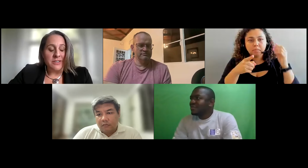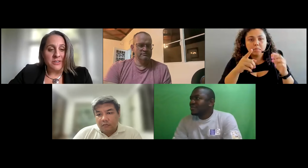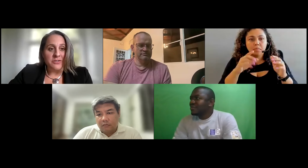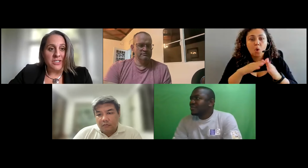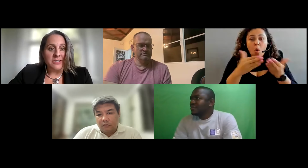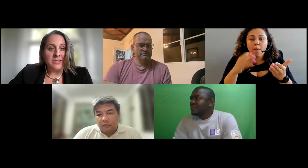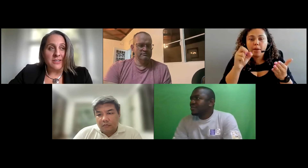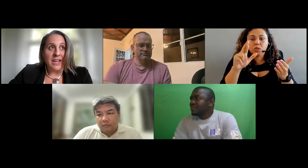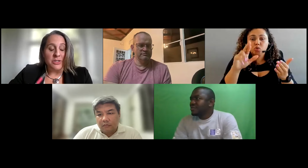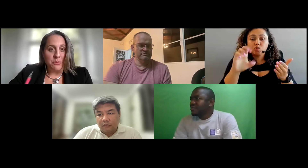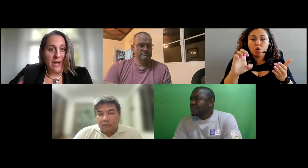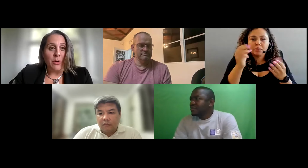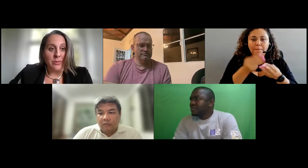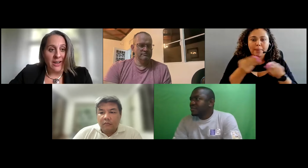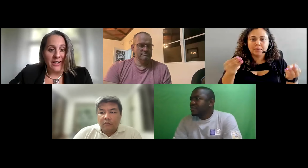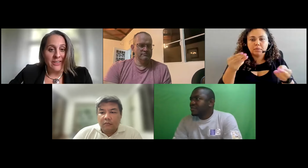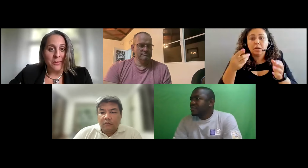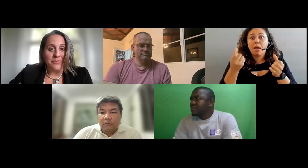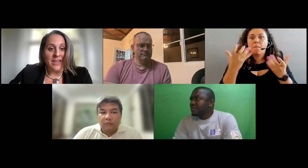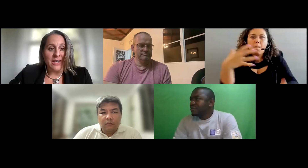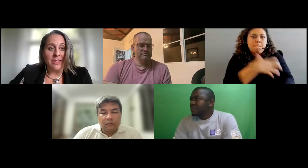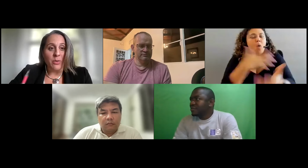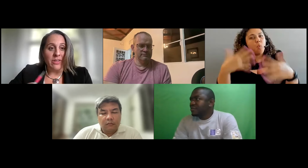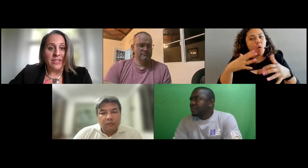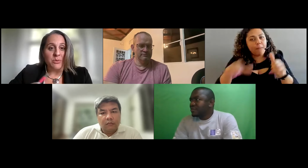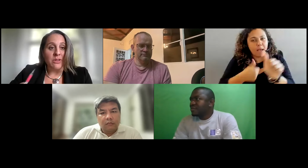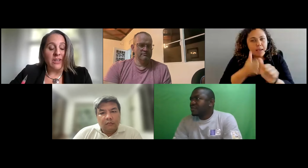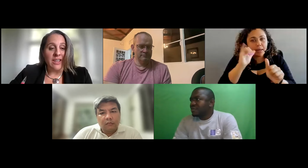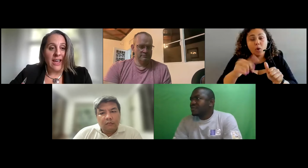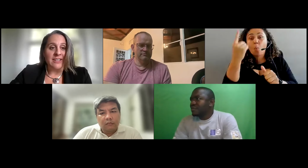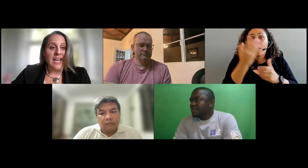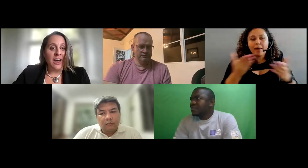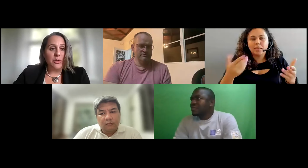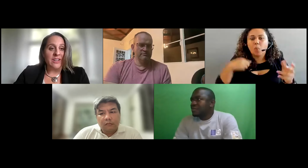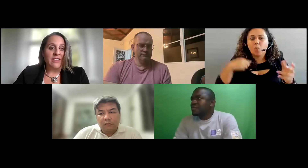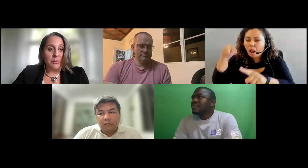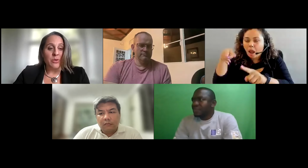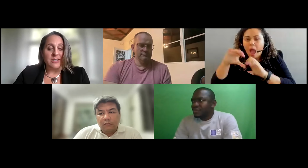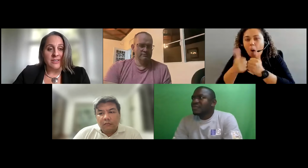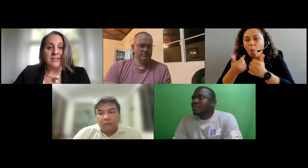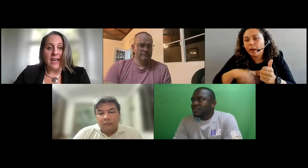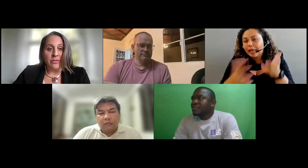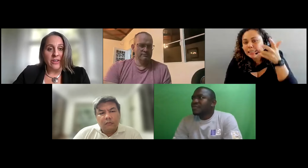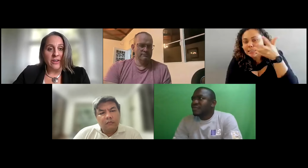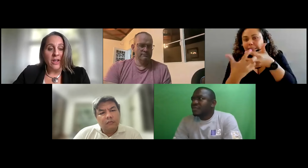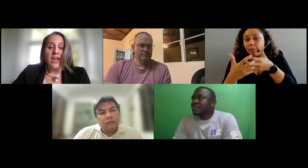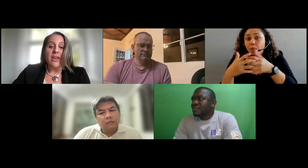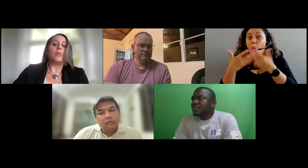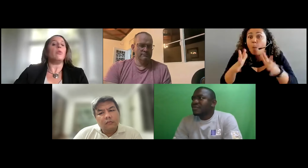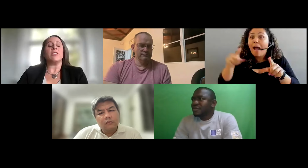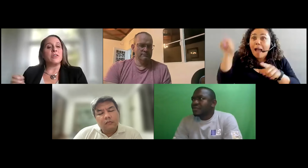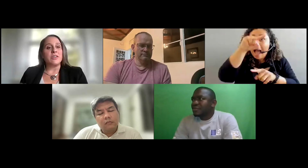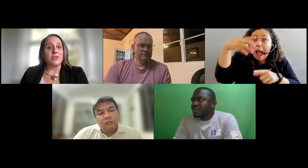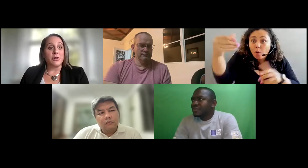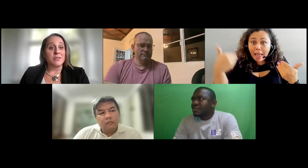source materials have so much power behind them. And I think one of the things we're looking at is how do we adapt what exists out there